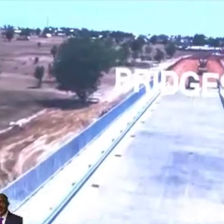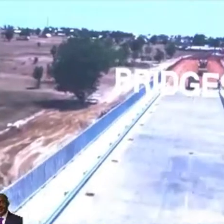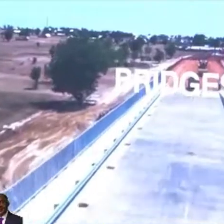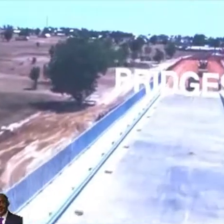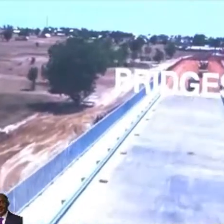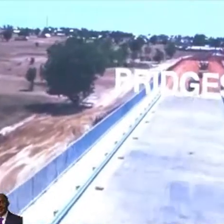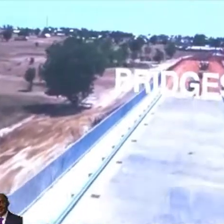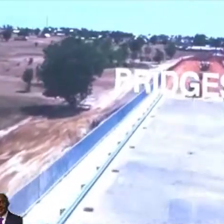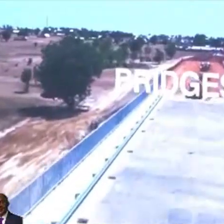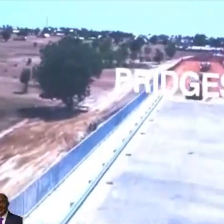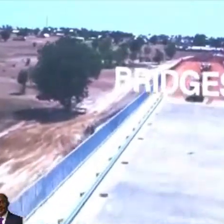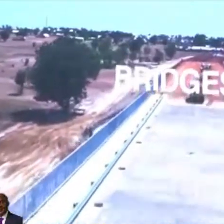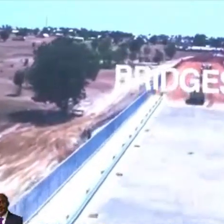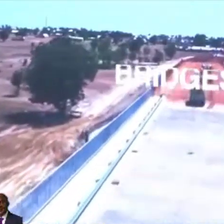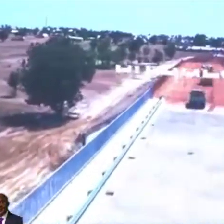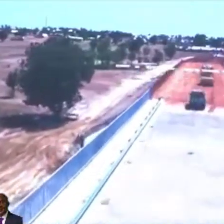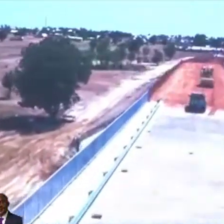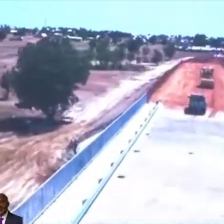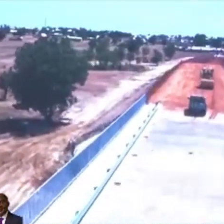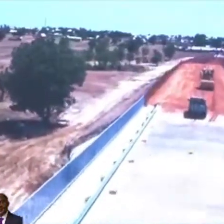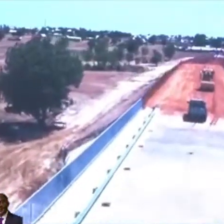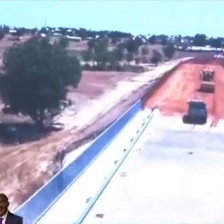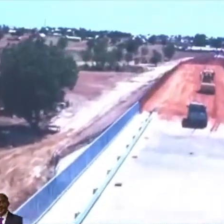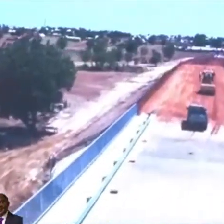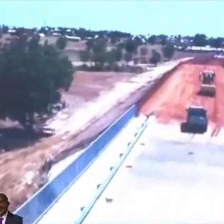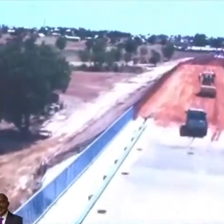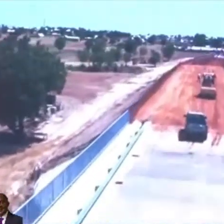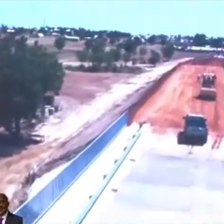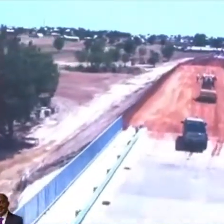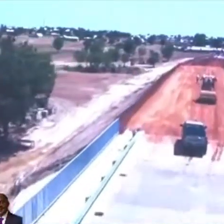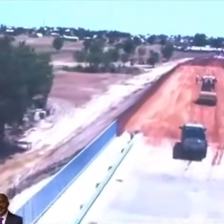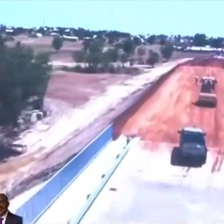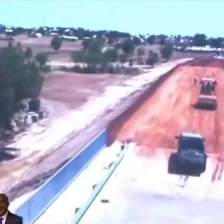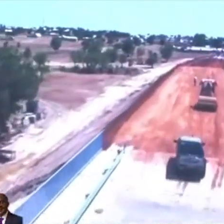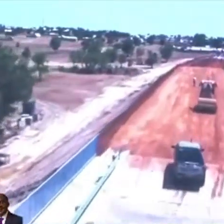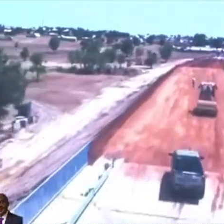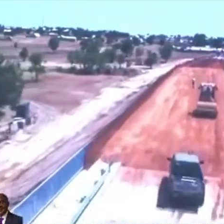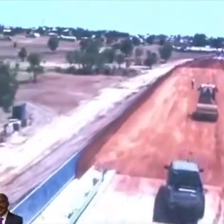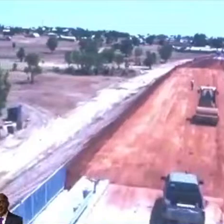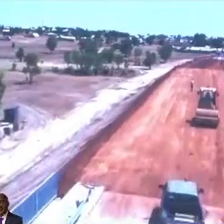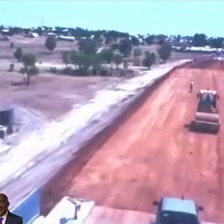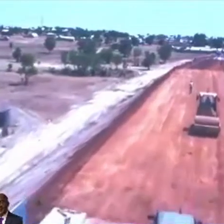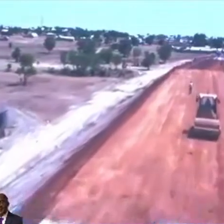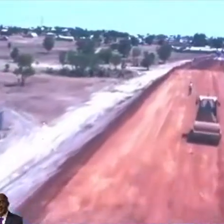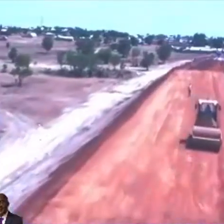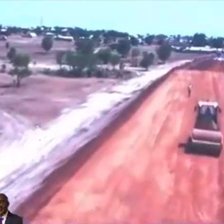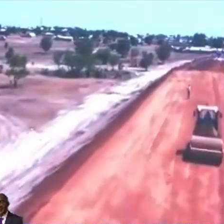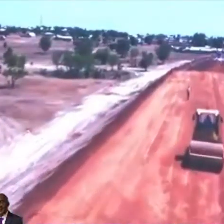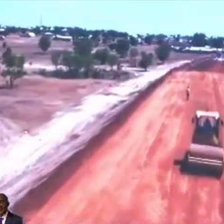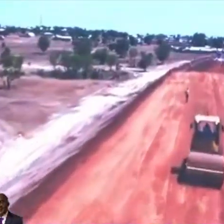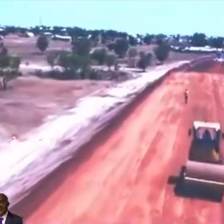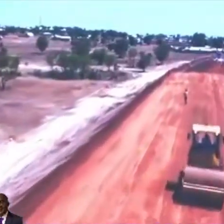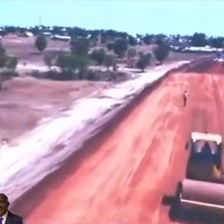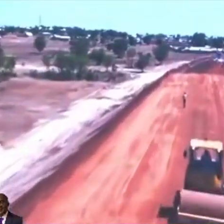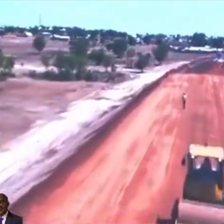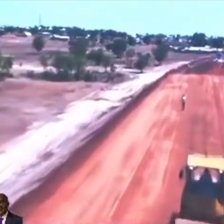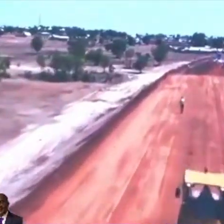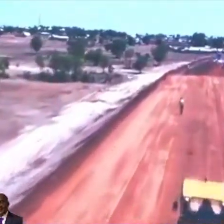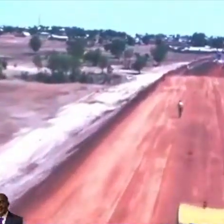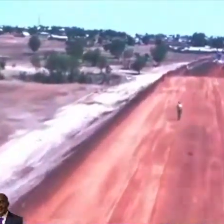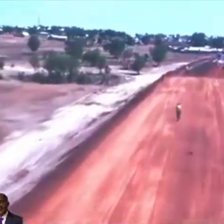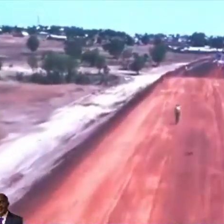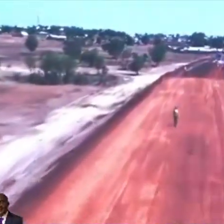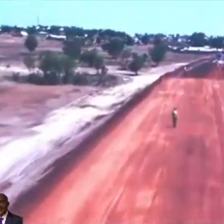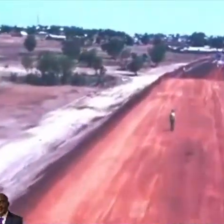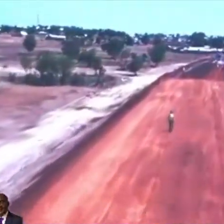the giver of way for roads to cross water. This one here in Kulungugu is a 100-meter bridge built